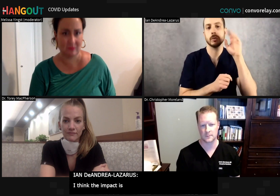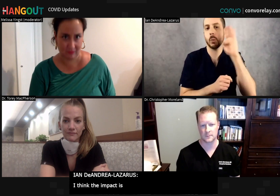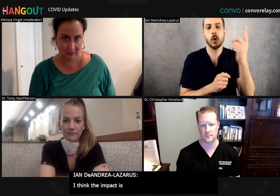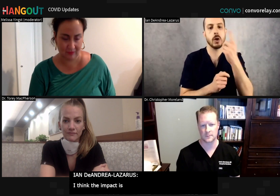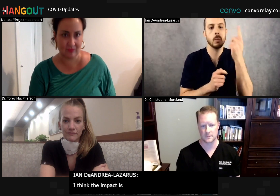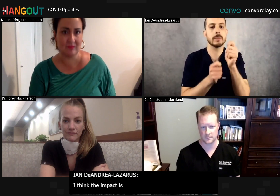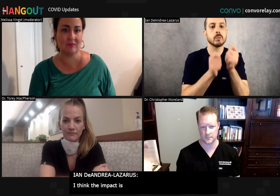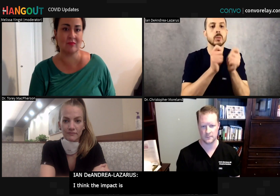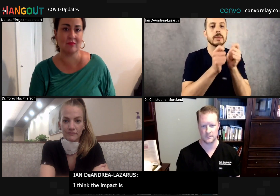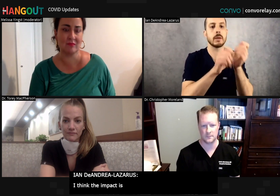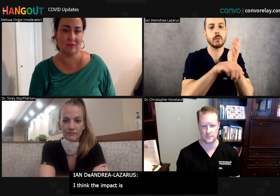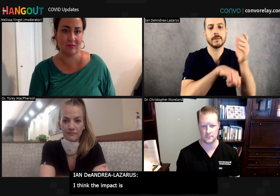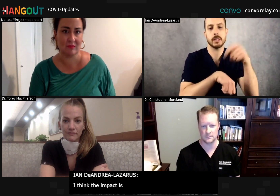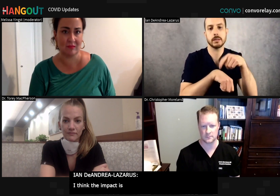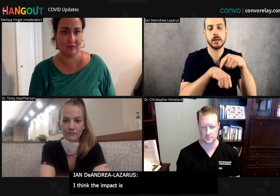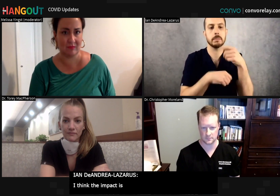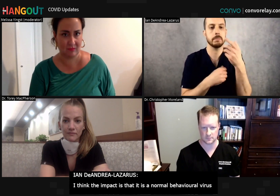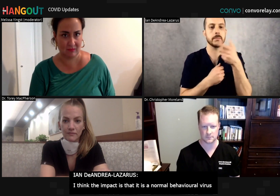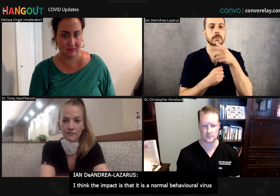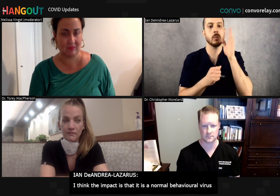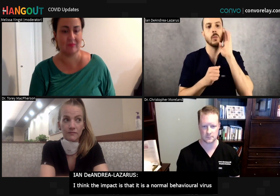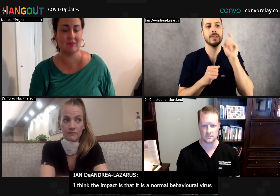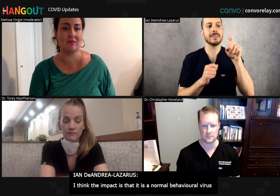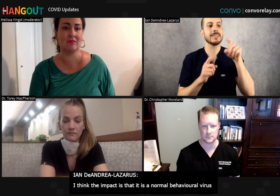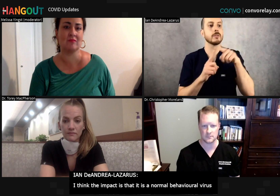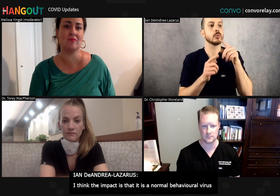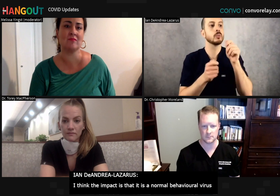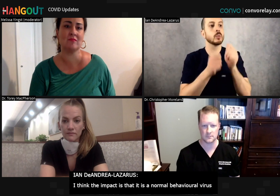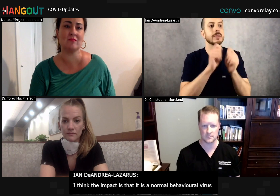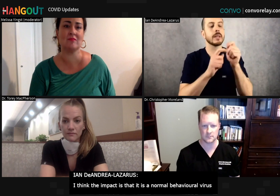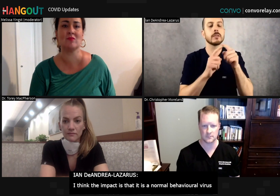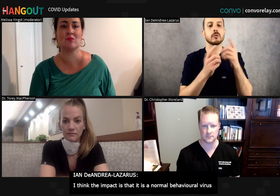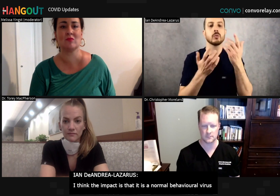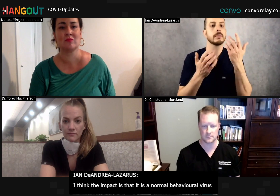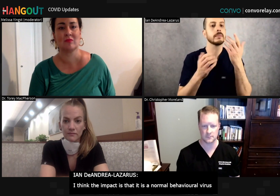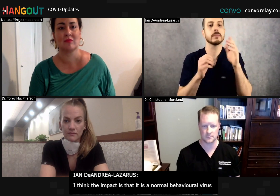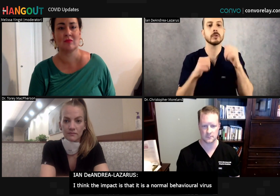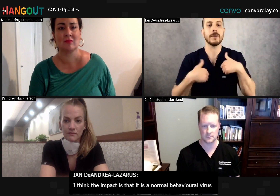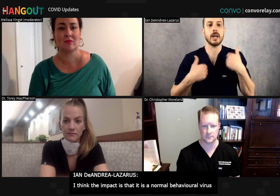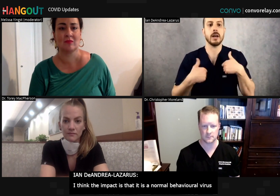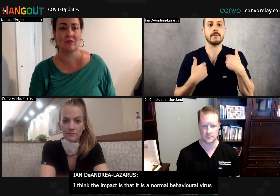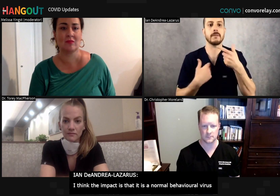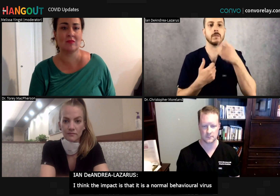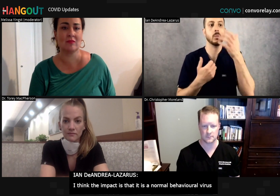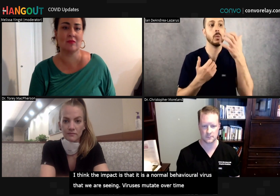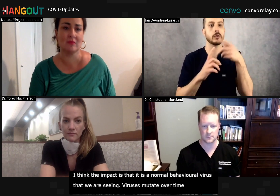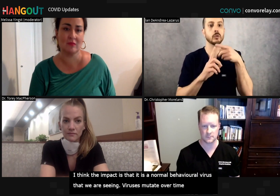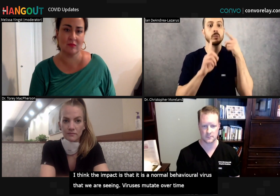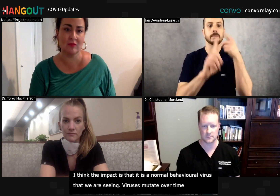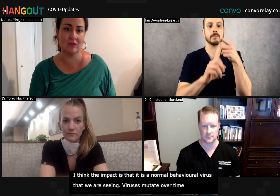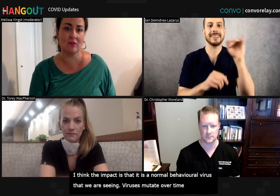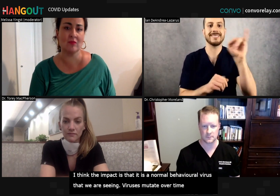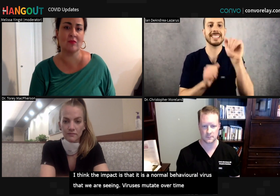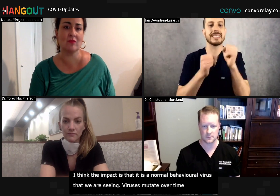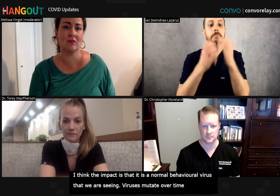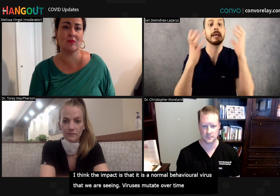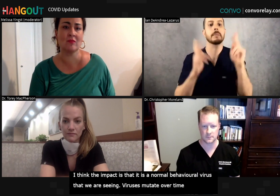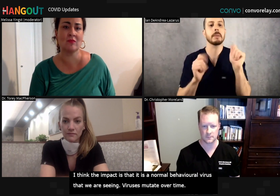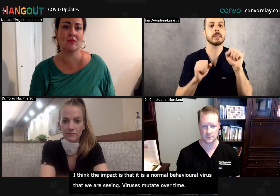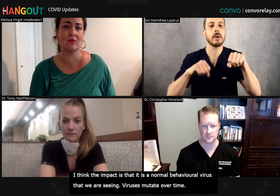virus, actually, that we're seeing. Viruses mutate over time, and they need to mutate in order to survive.